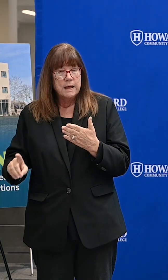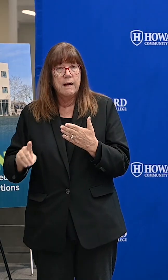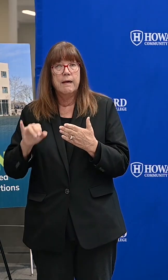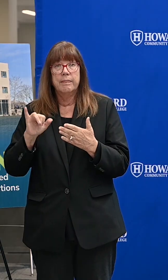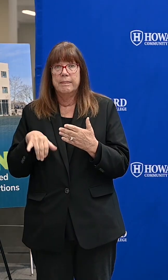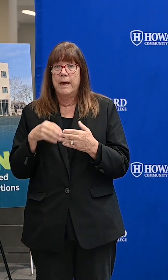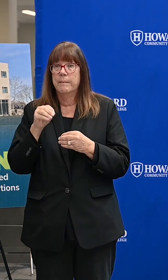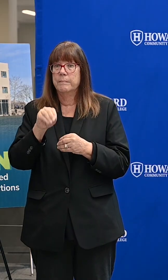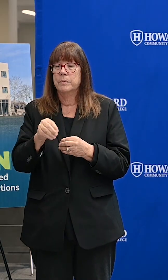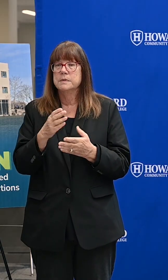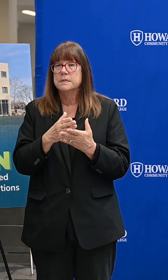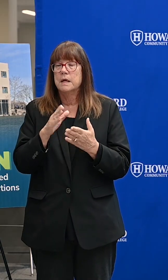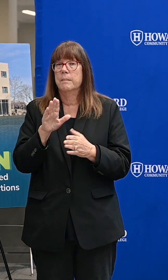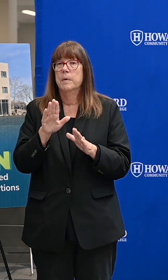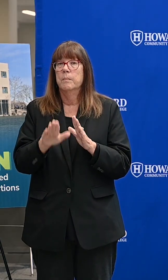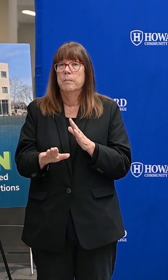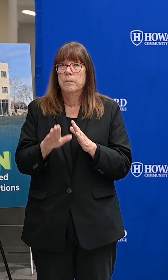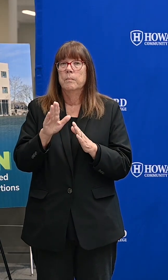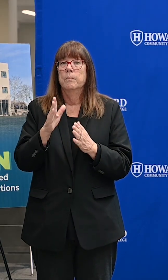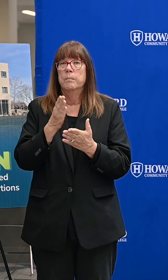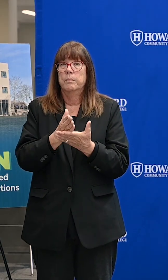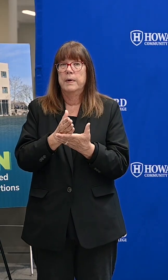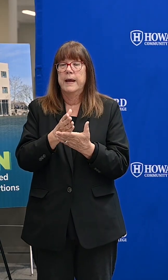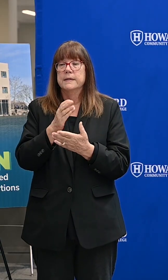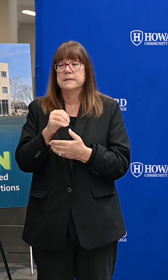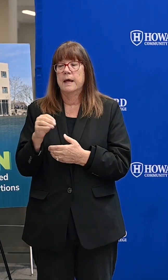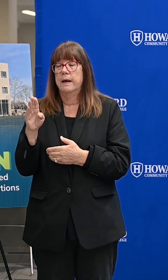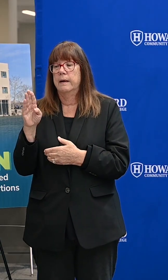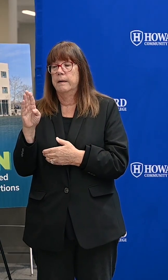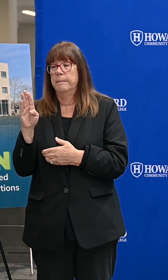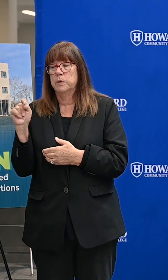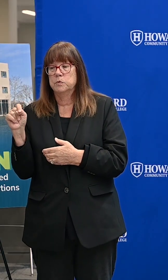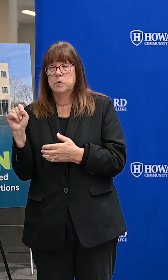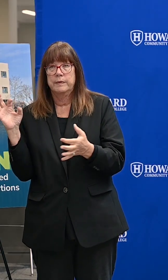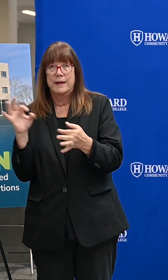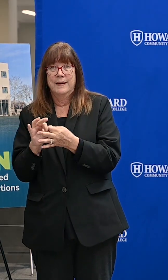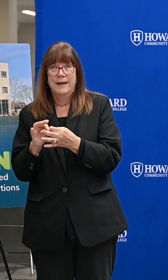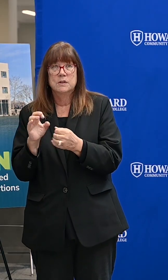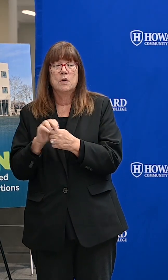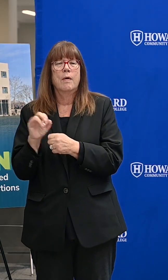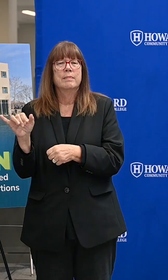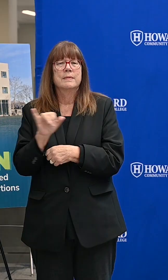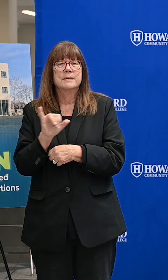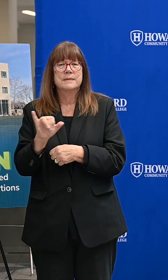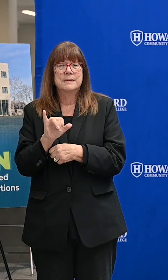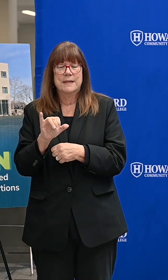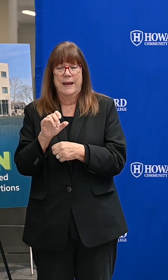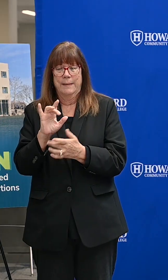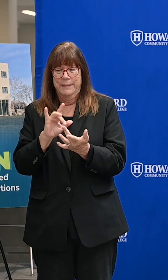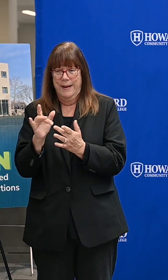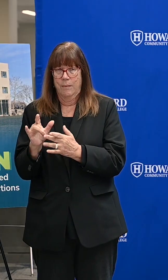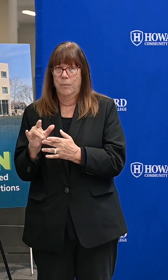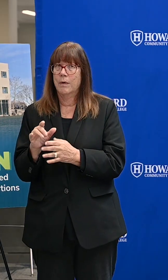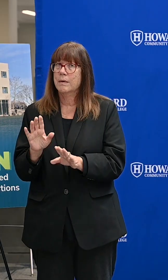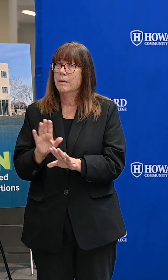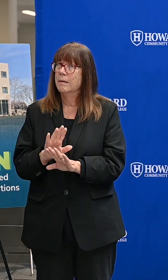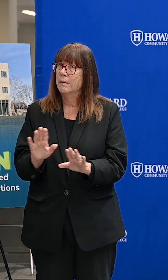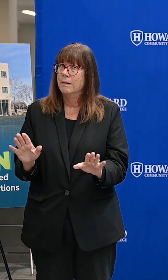certain brakes and IT Bluetooth connections on the same car network. Right?